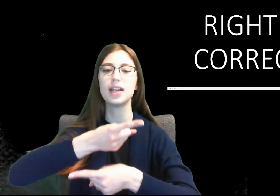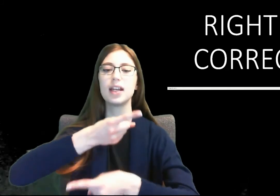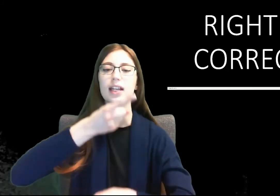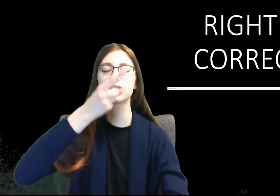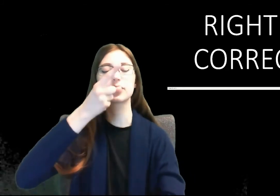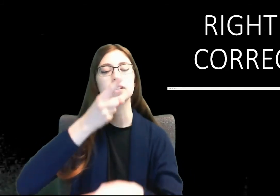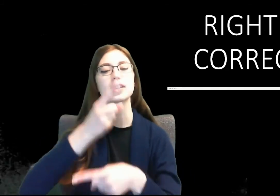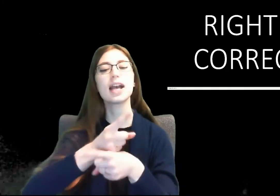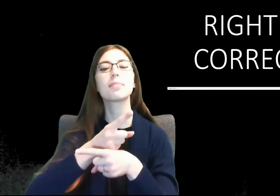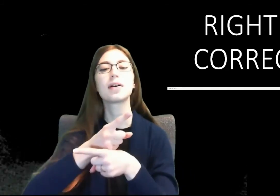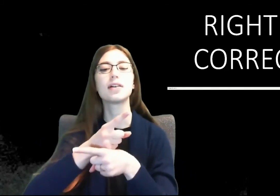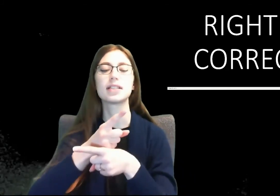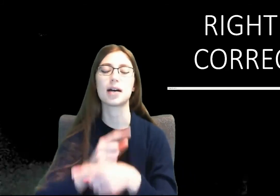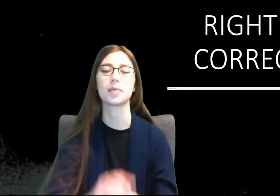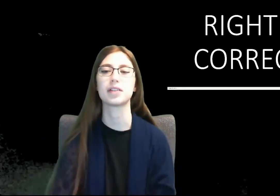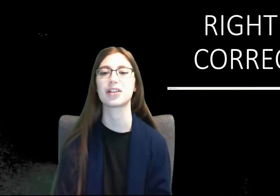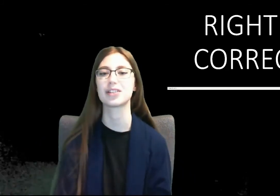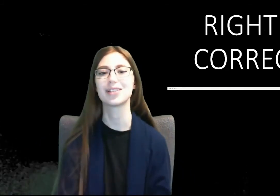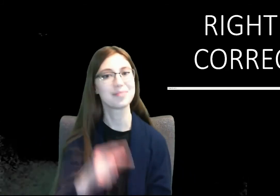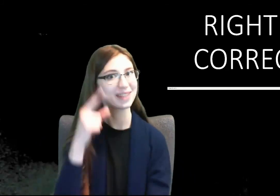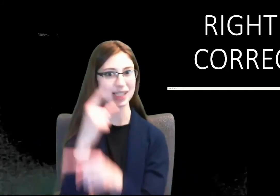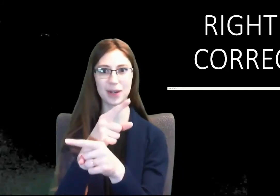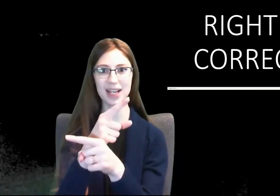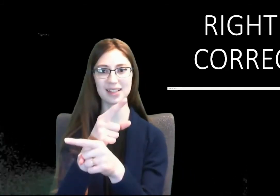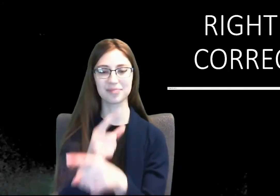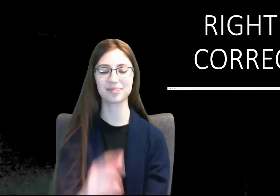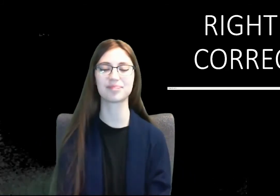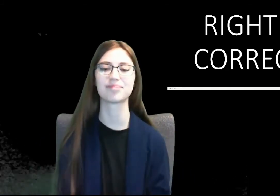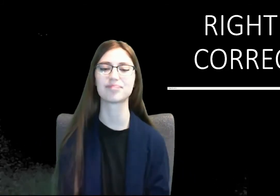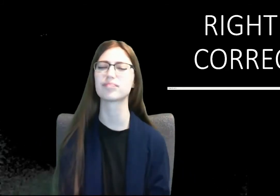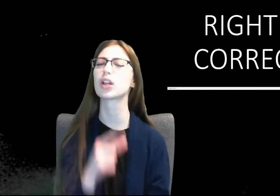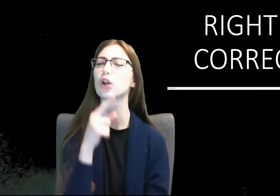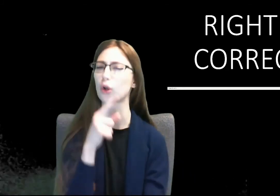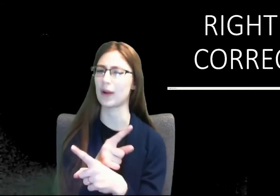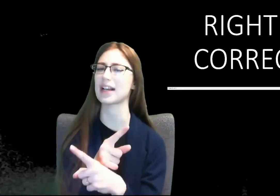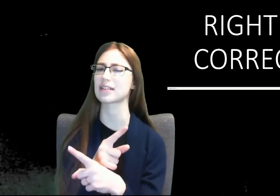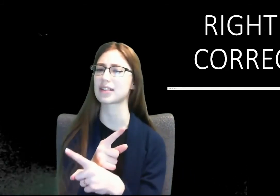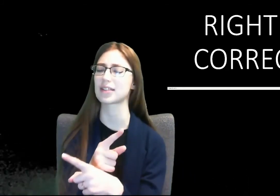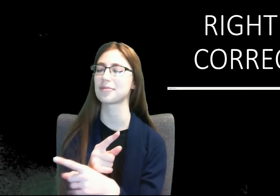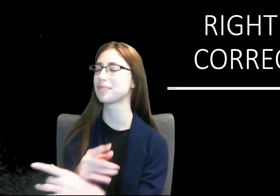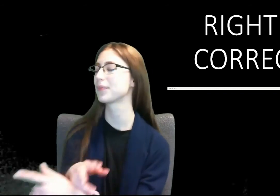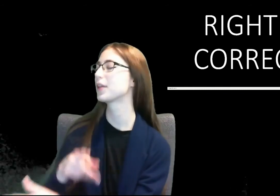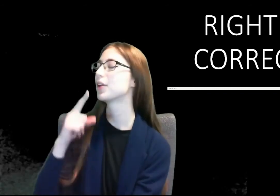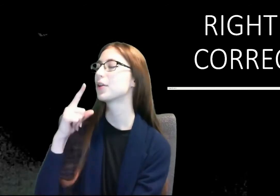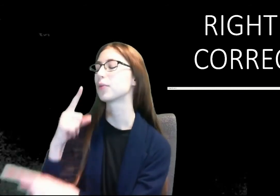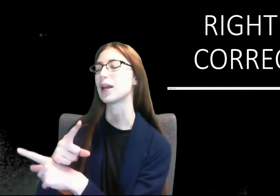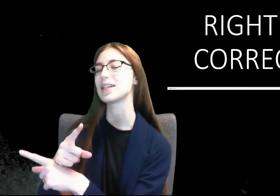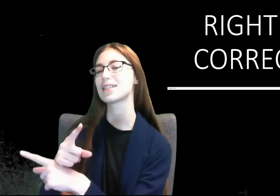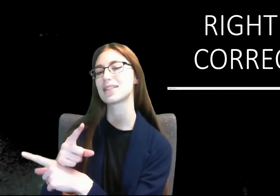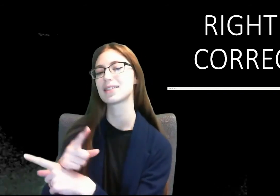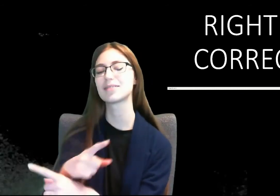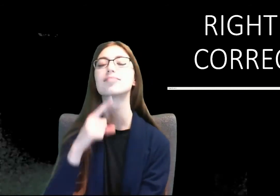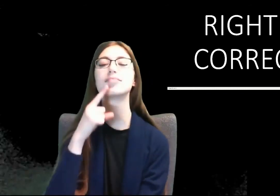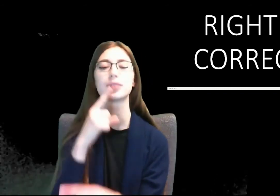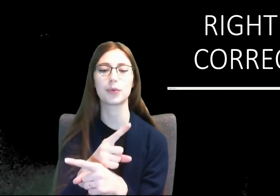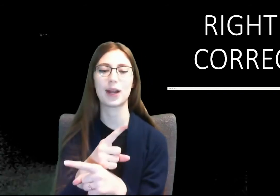And it's going to tap on top of each other. That's right. Correct. Right.